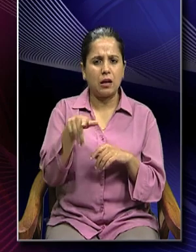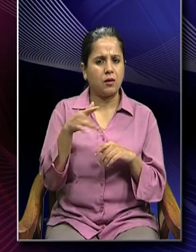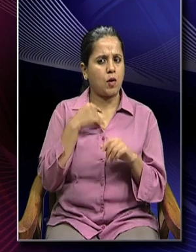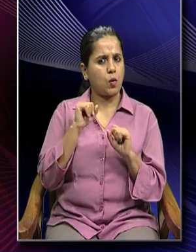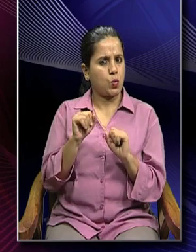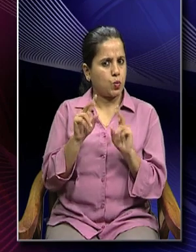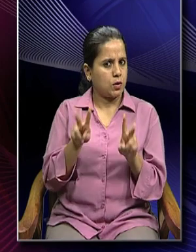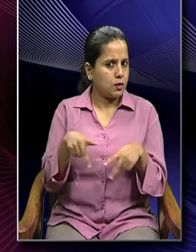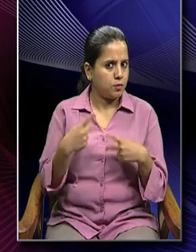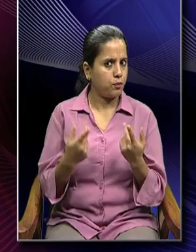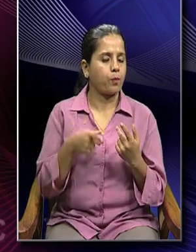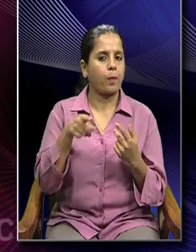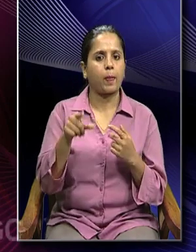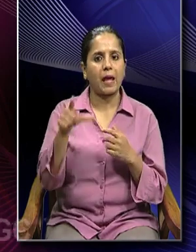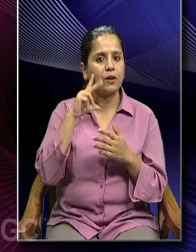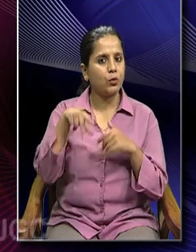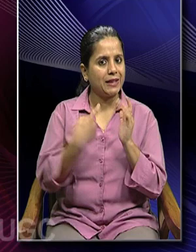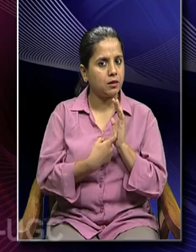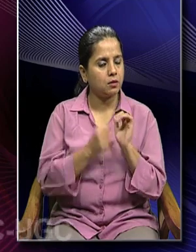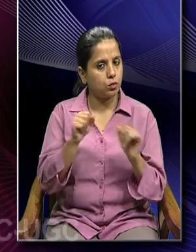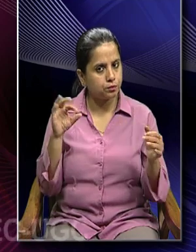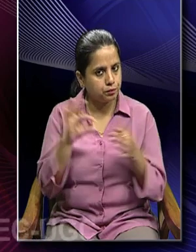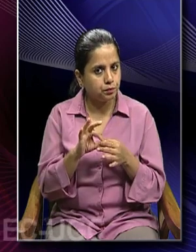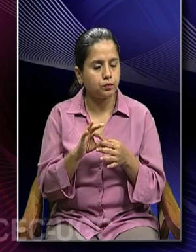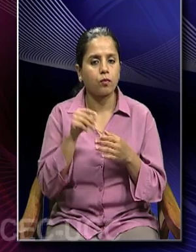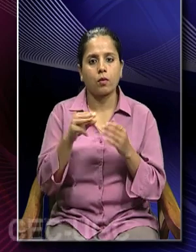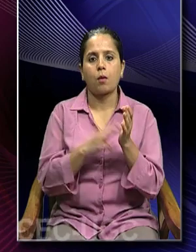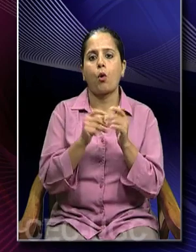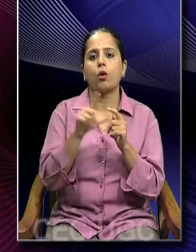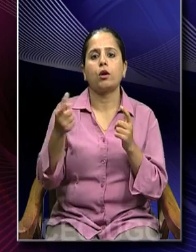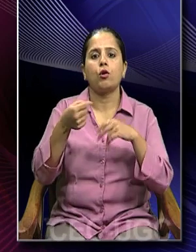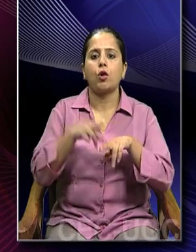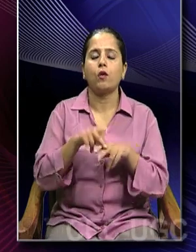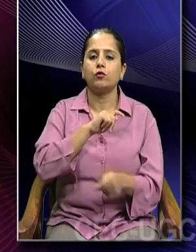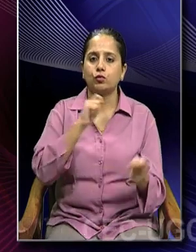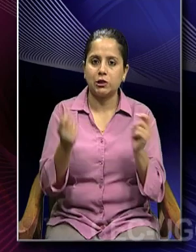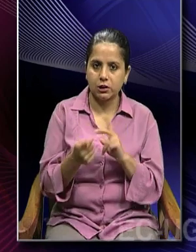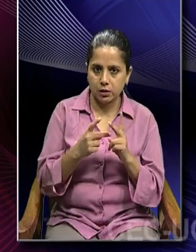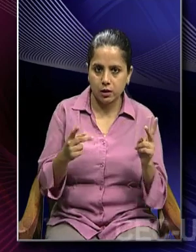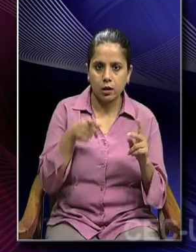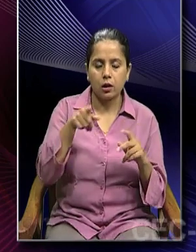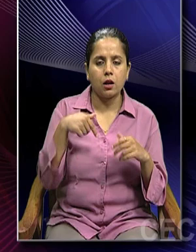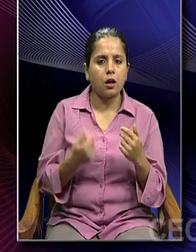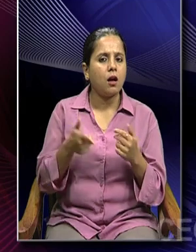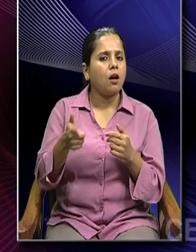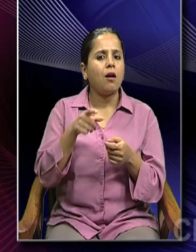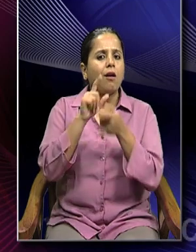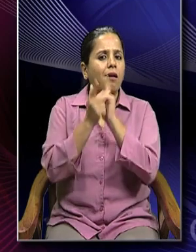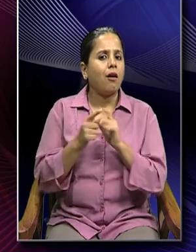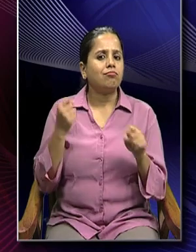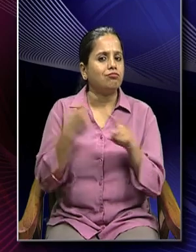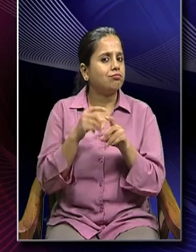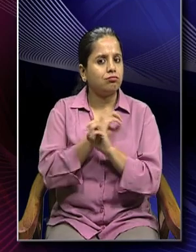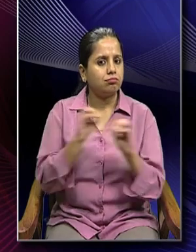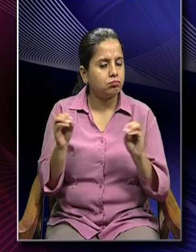much linear in terms of the model of change. There is no algorithm into that. So,